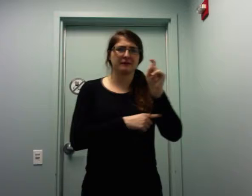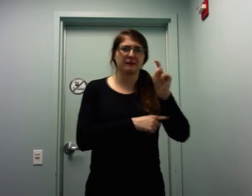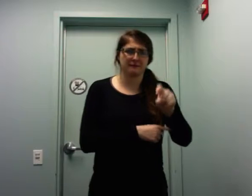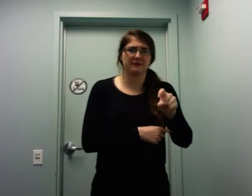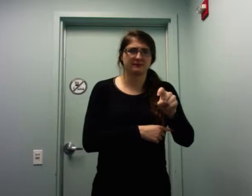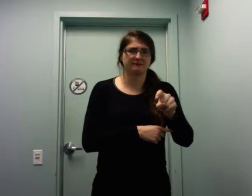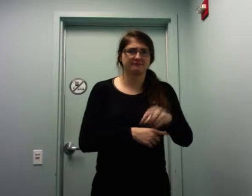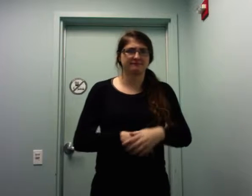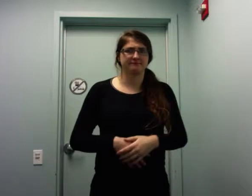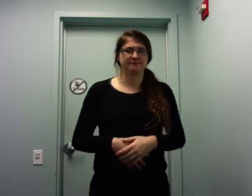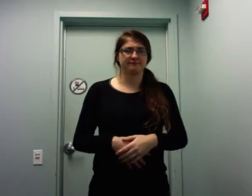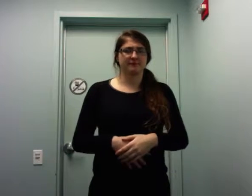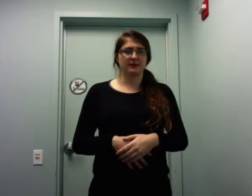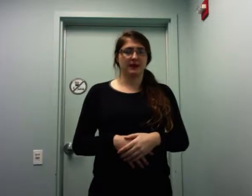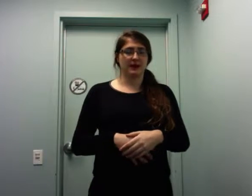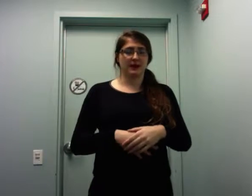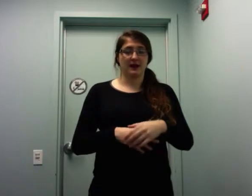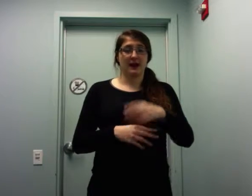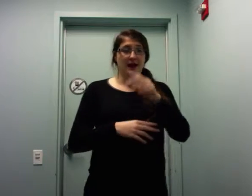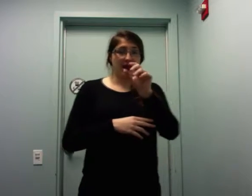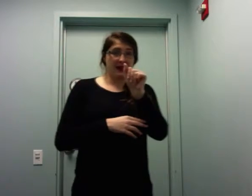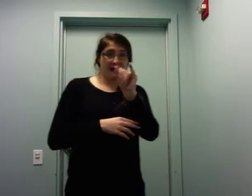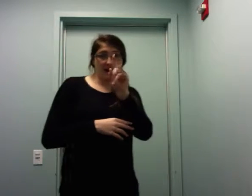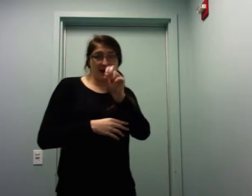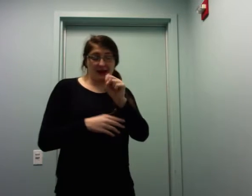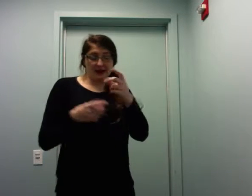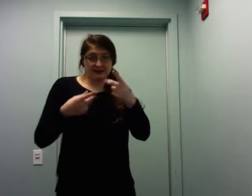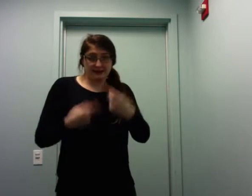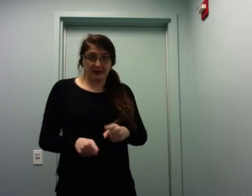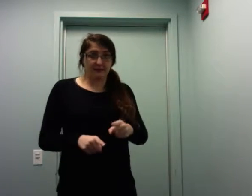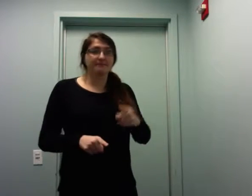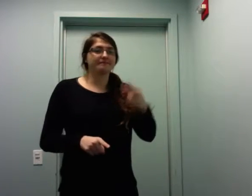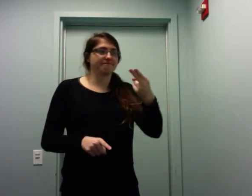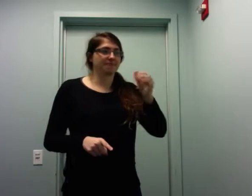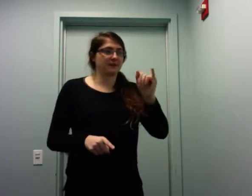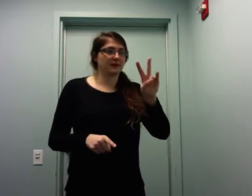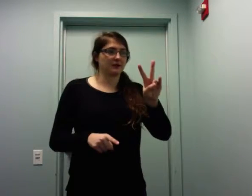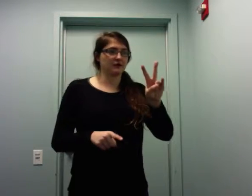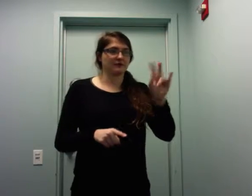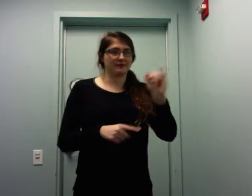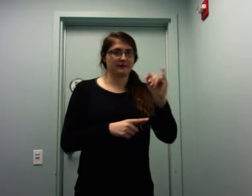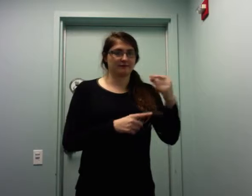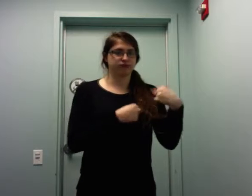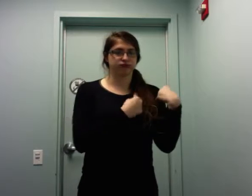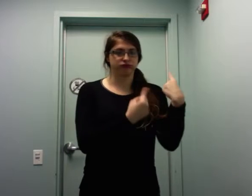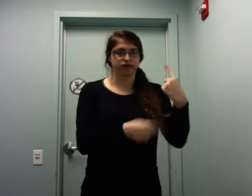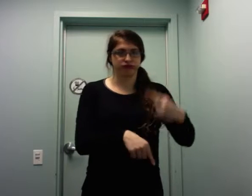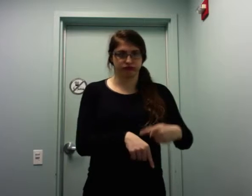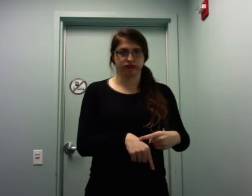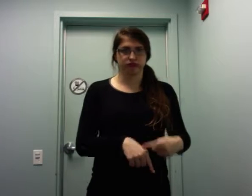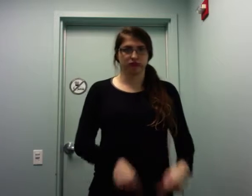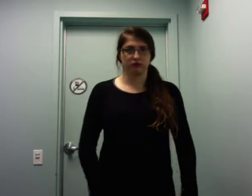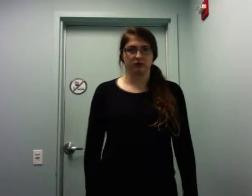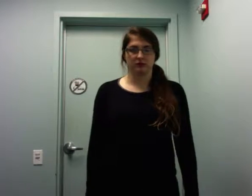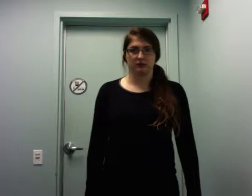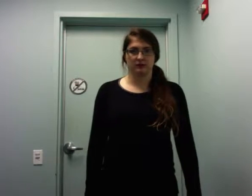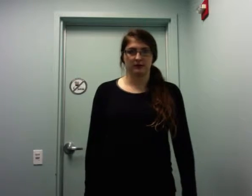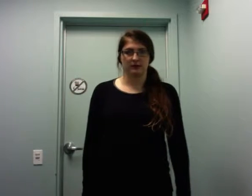some period of time. The second word is immunodeficiency. Again, in this term, it means that the body's immune